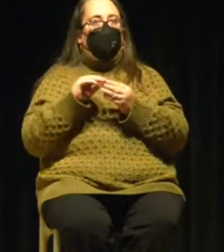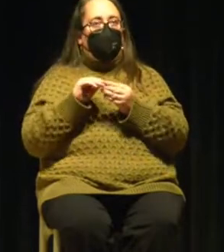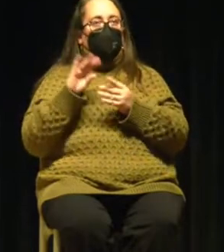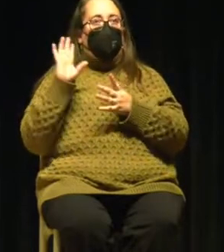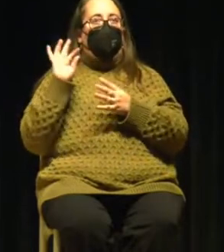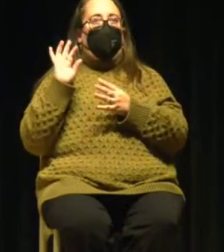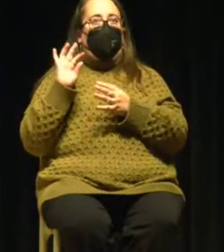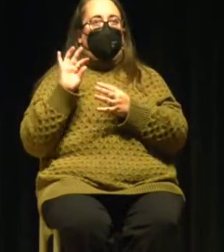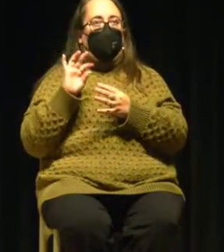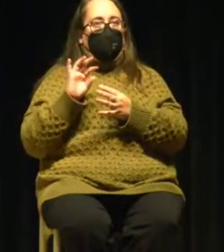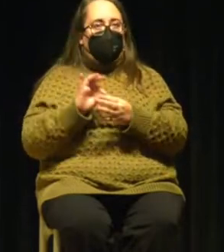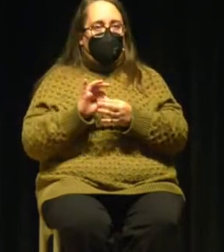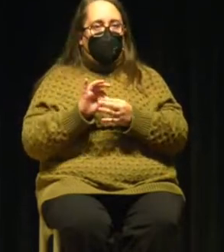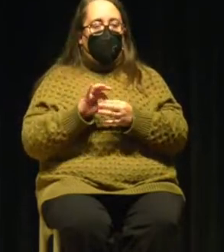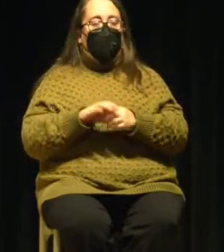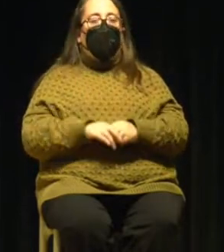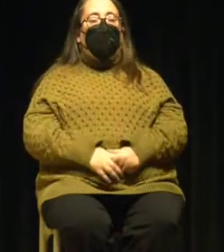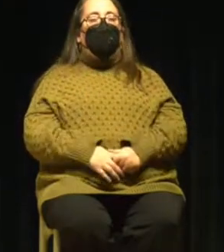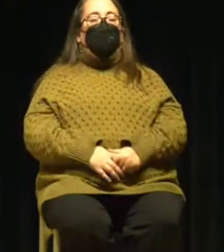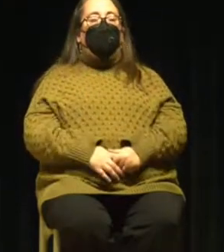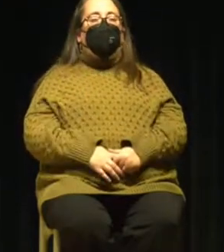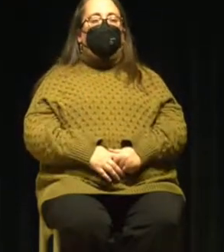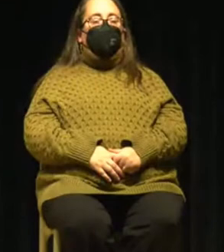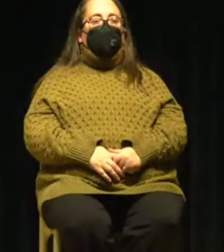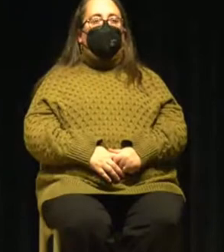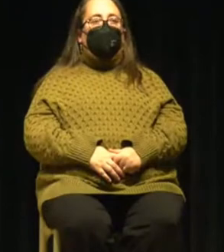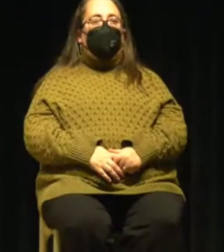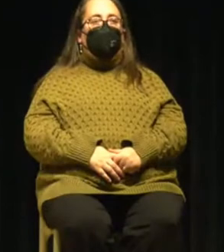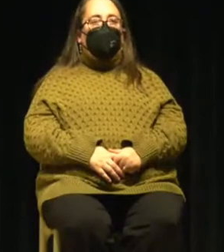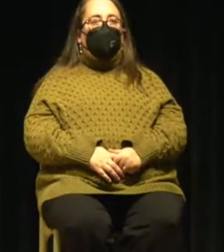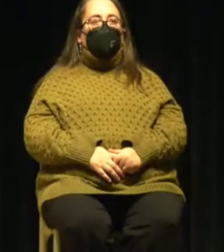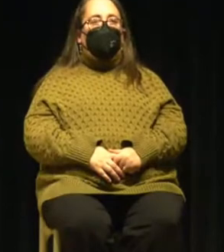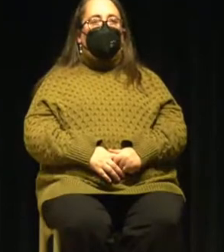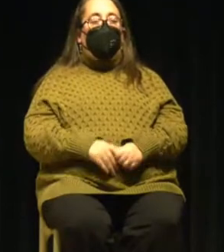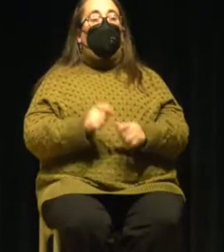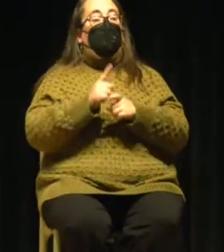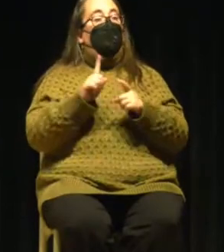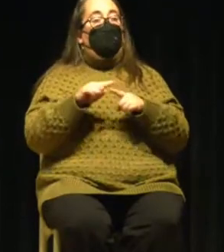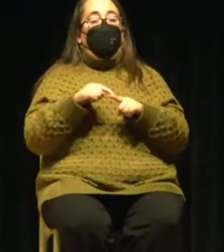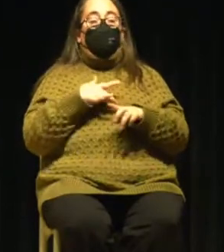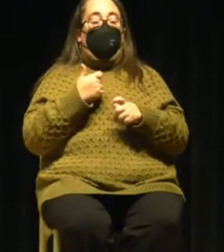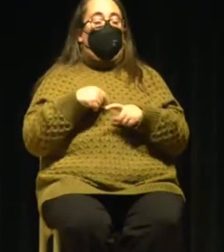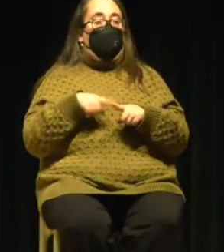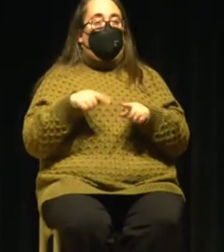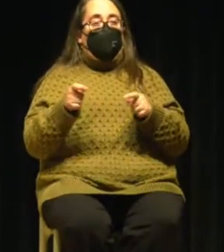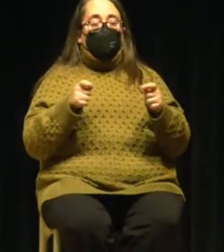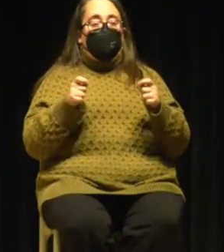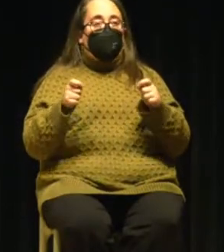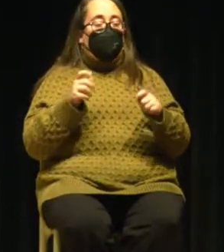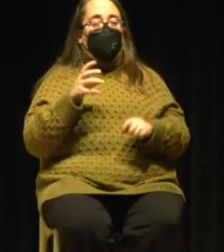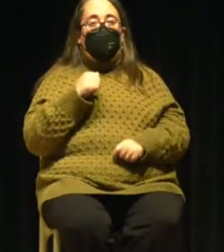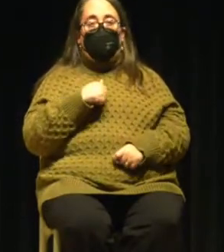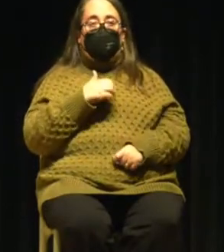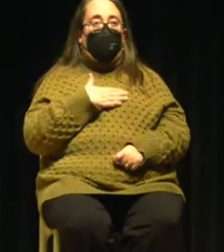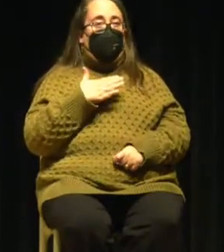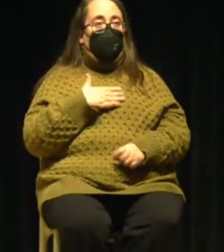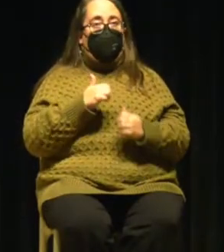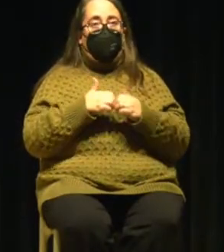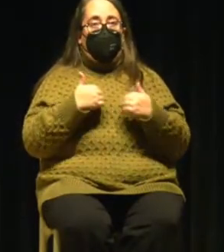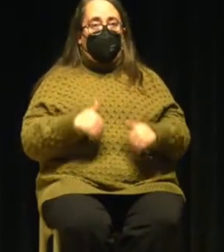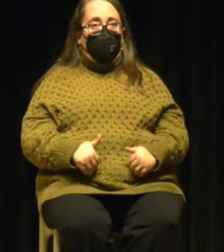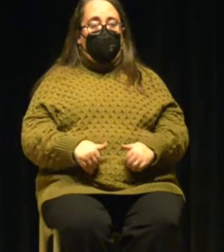out that in the moments where I felt most out of control and I was unhappiest with my